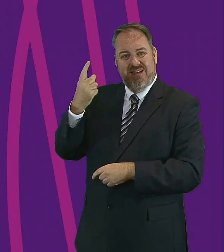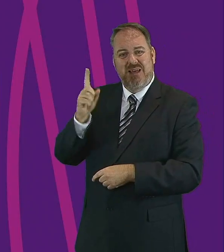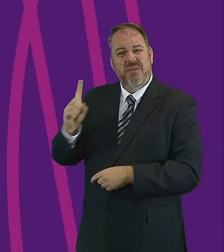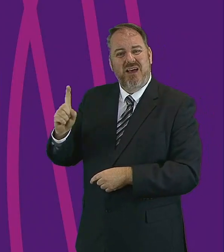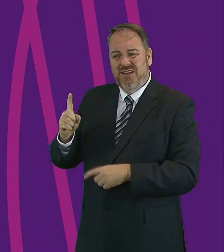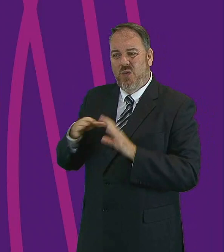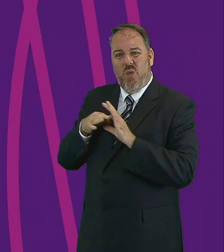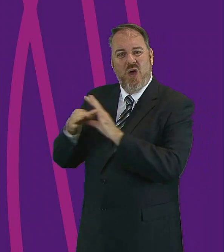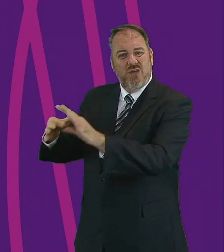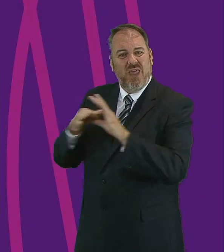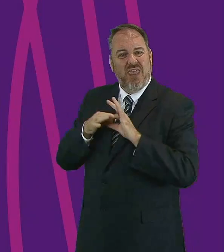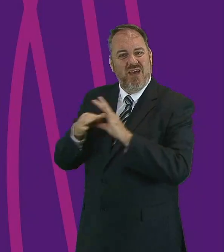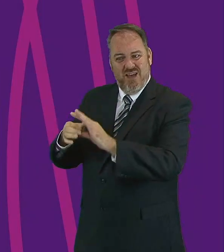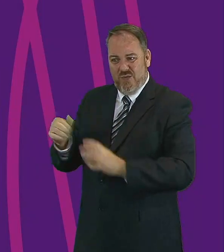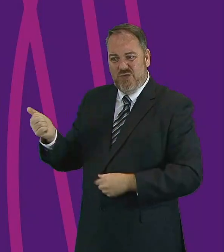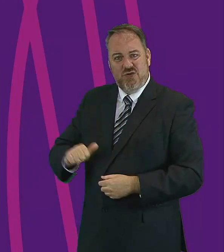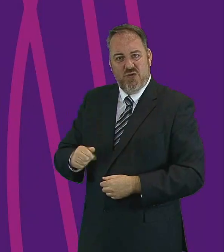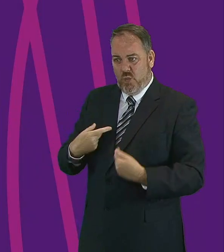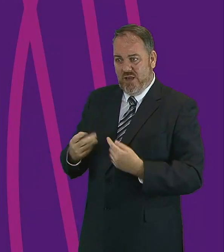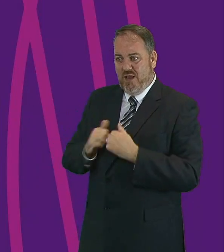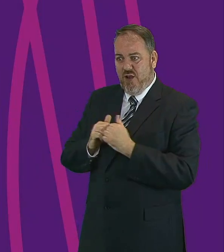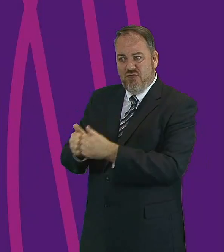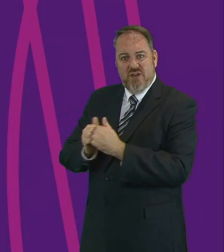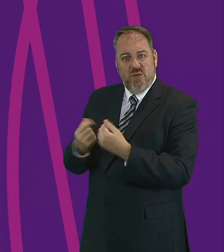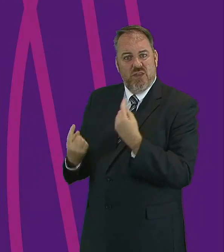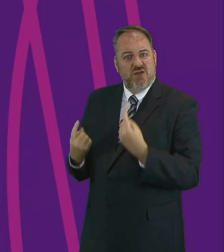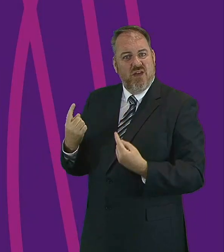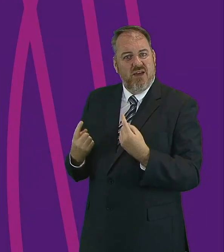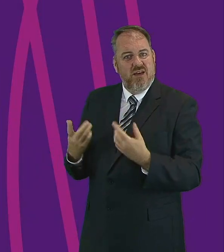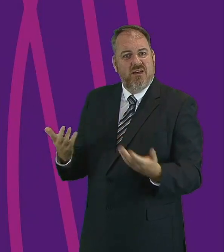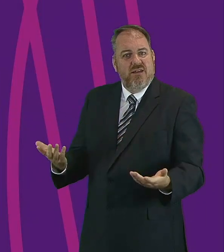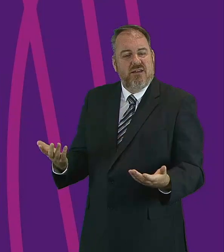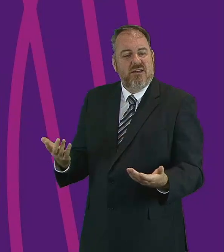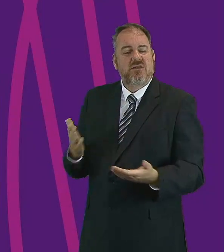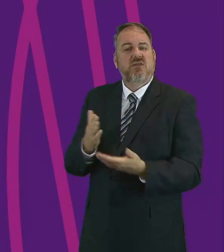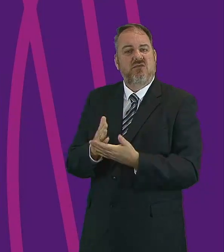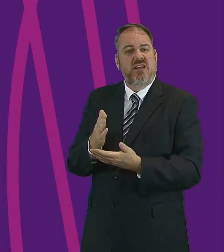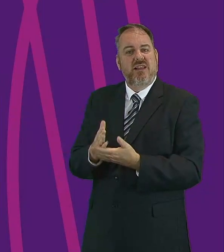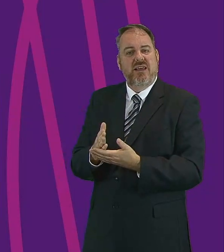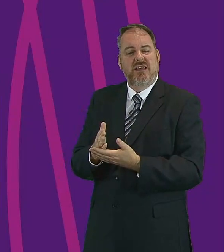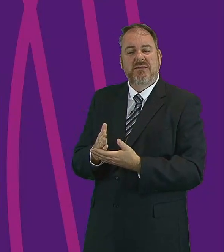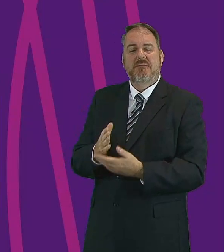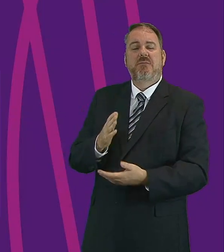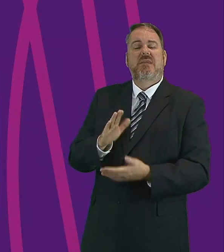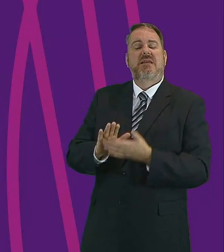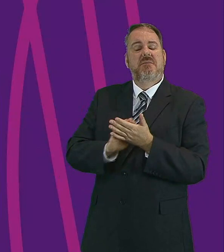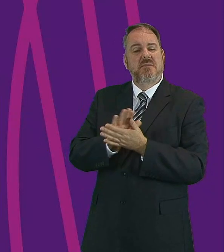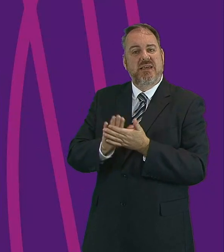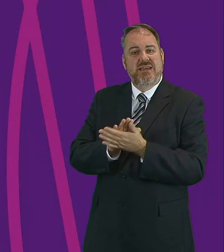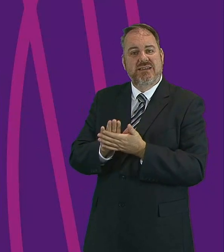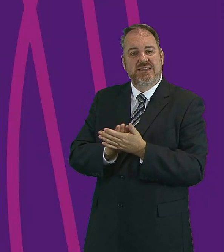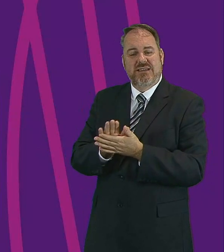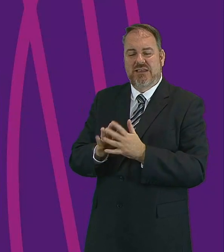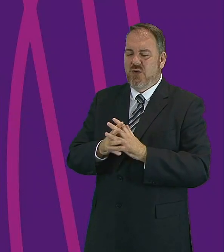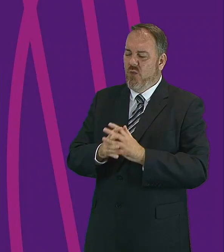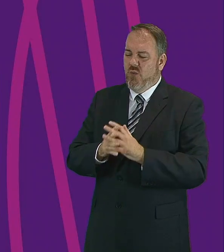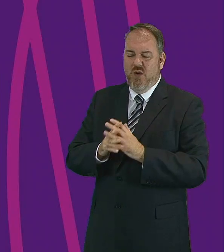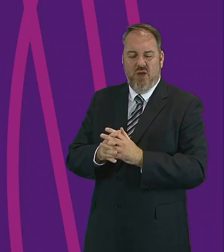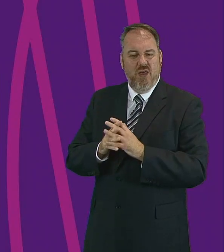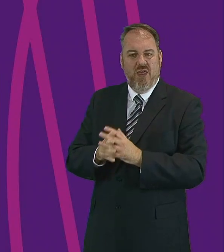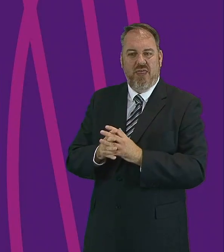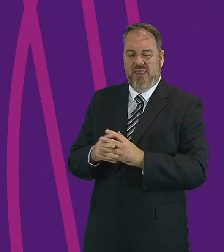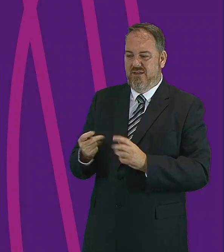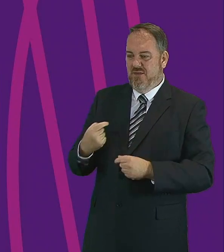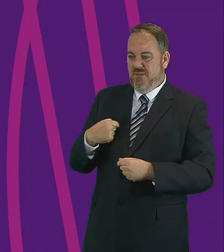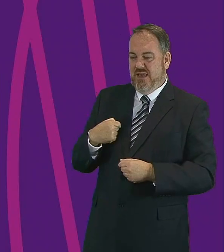make sure that we actually seize this opportunity to turn it into reality. But we don't, any of us, do a service to that goal if